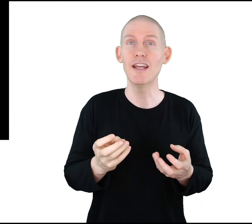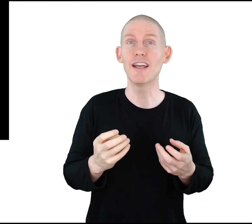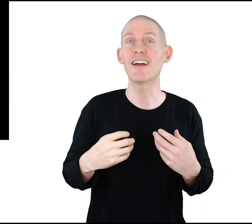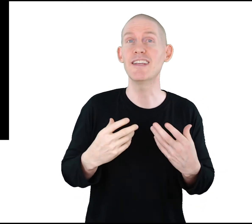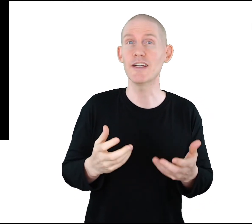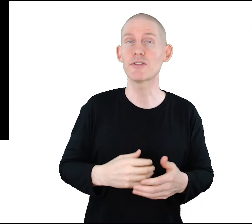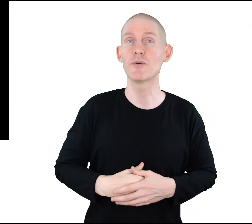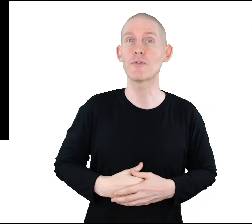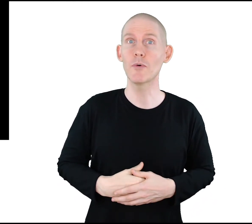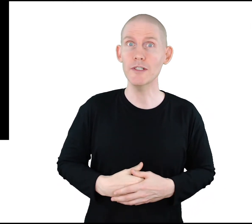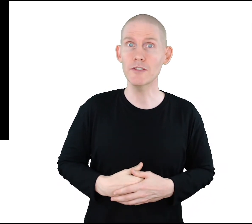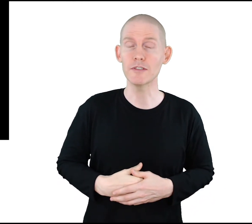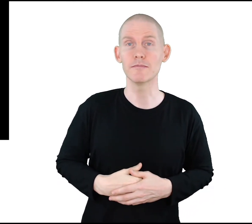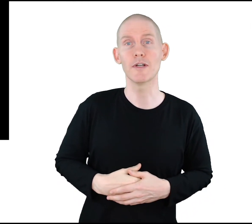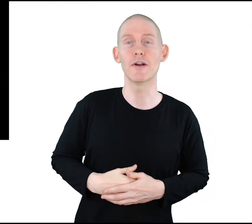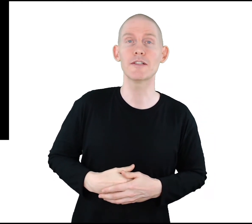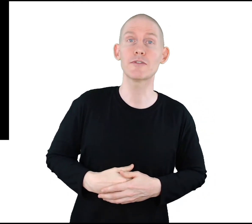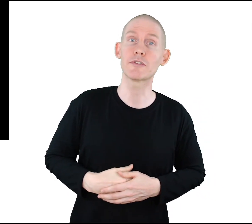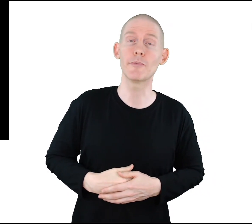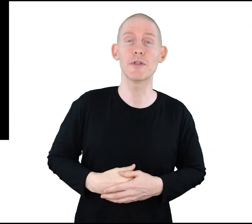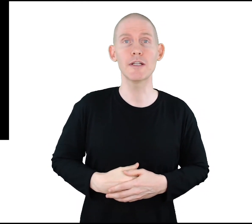a yes-no question. All right, so something like this.